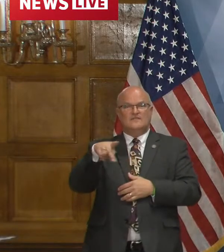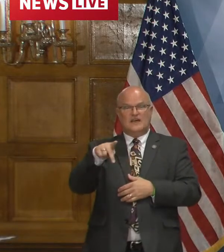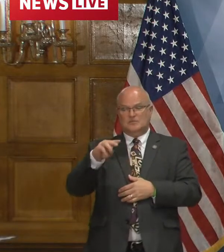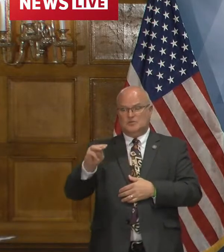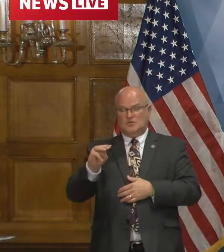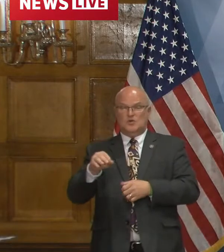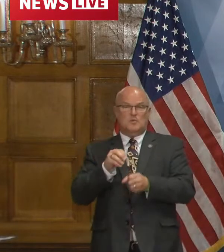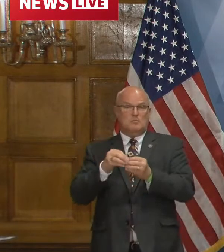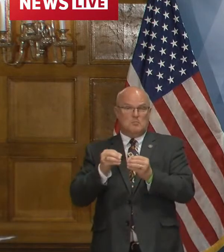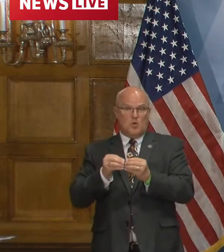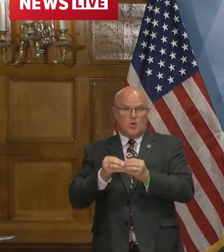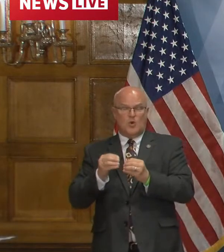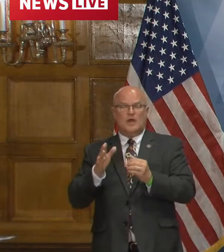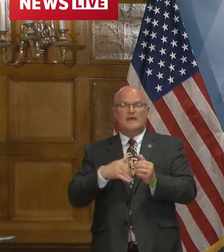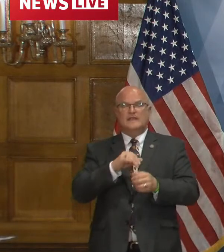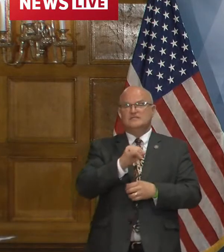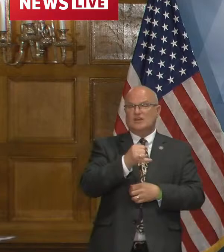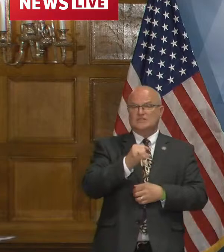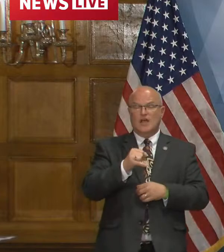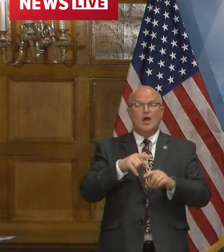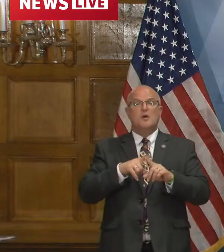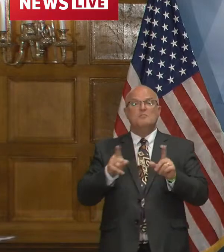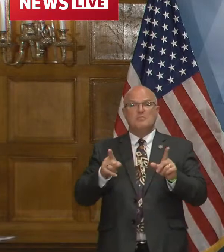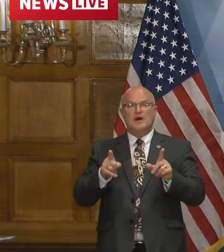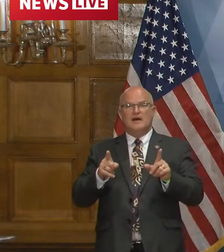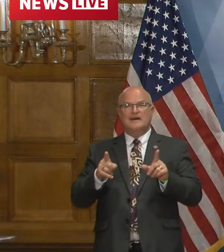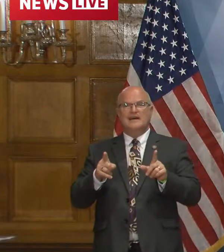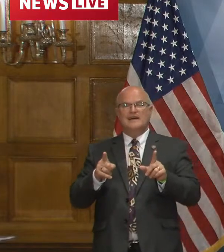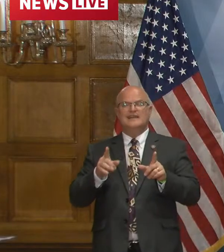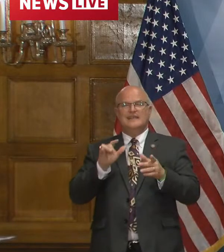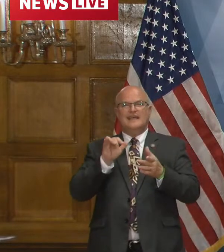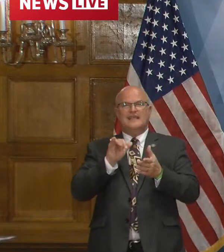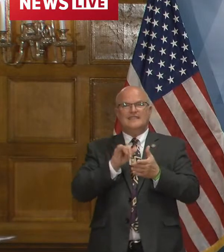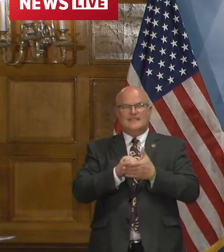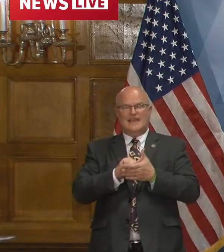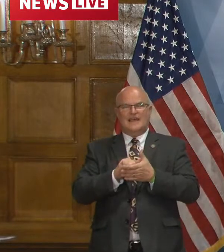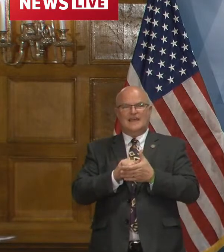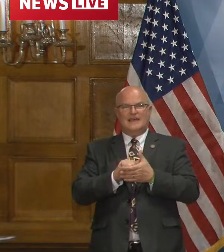Pfizer and Moderna, but they will make up for the